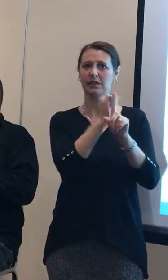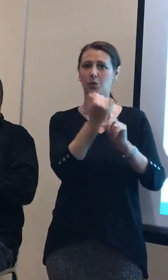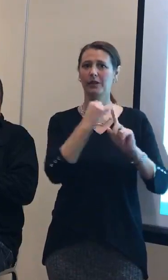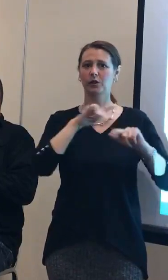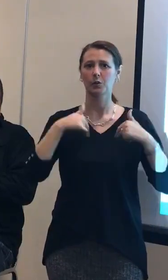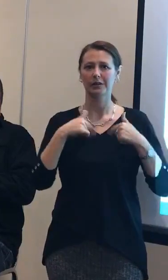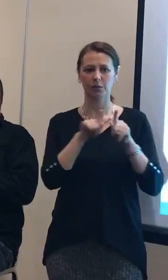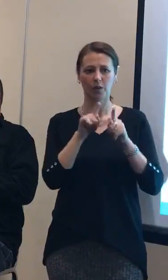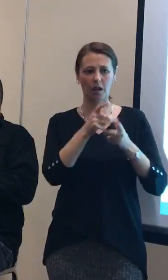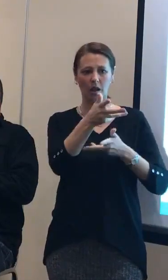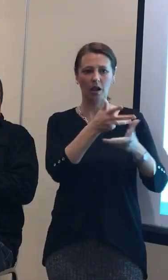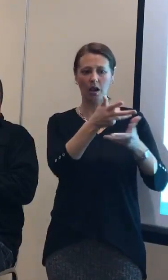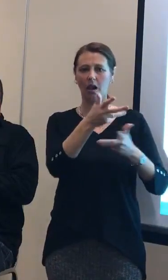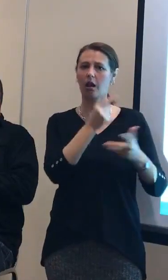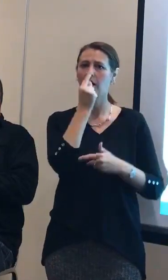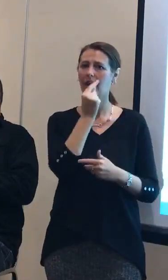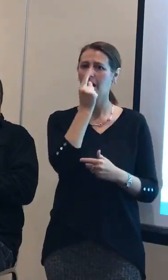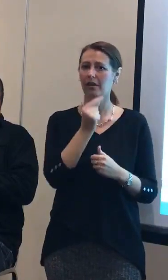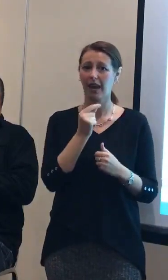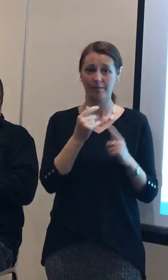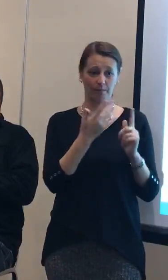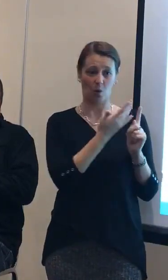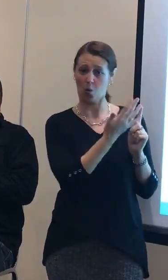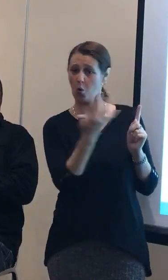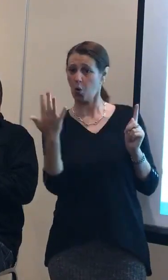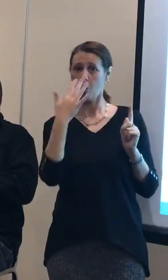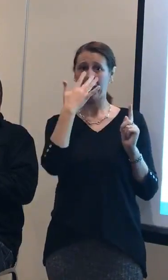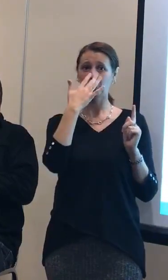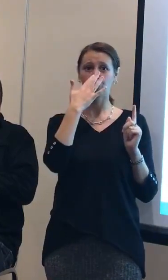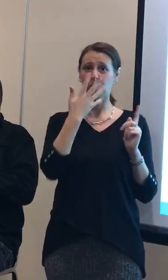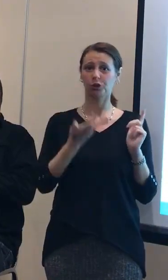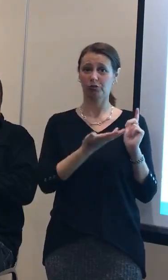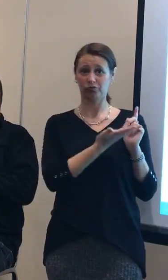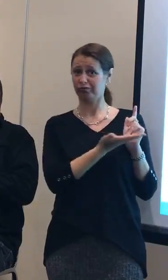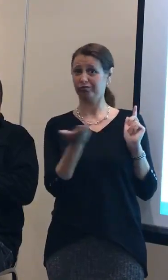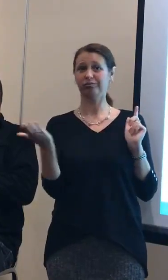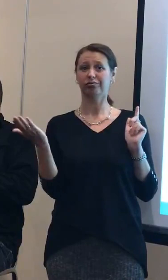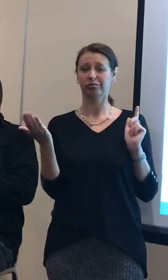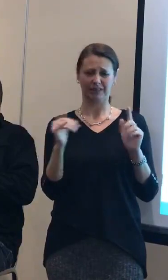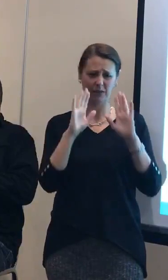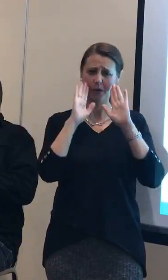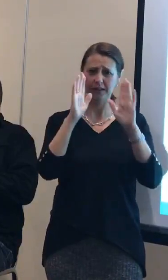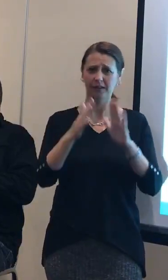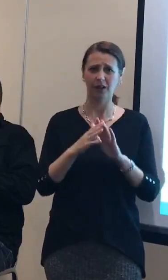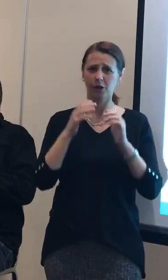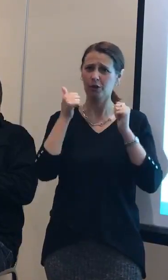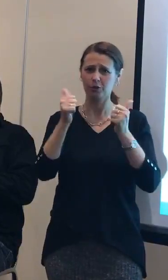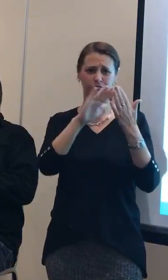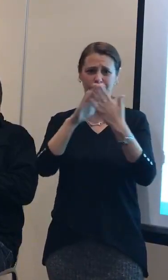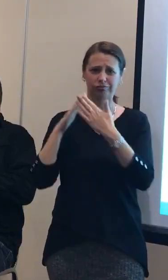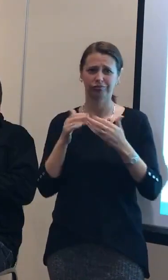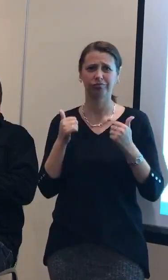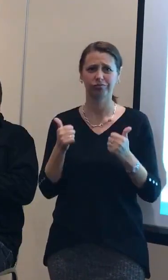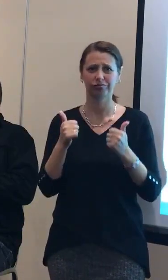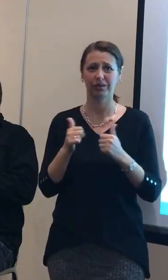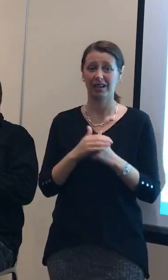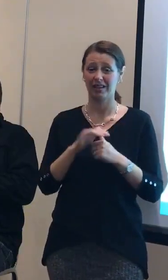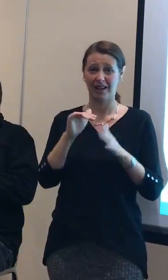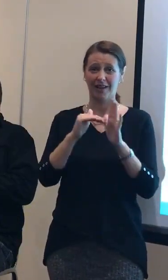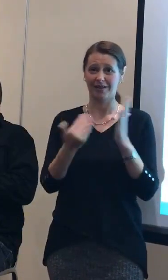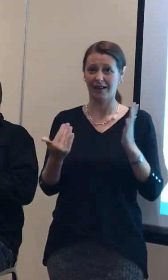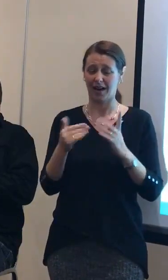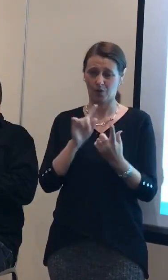situations. They're all ages, and it's just so wonderful. It's such a good community, and we've actually then ended